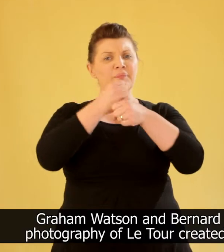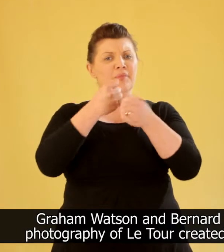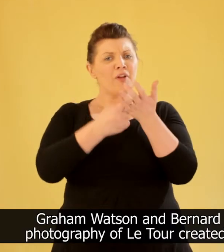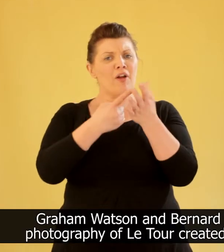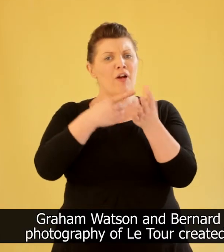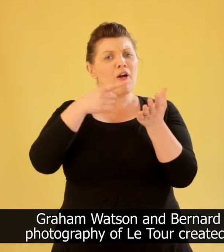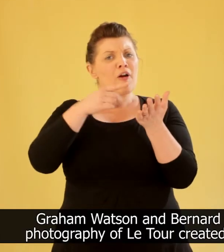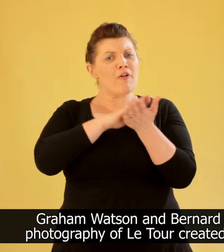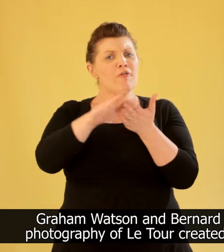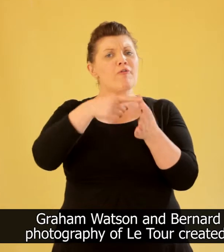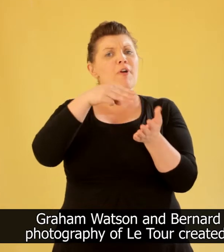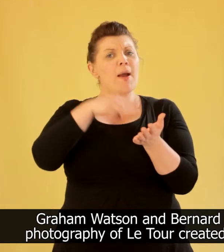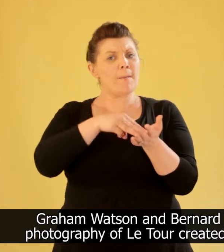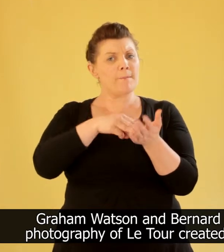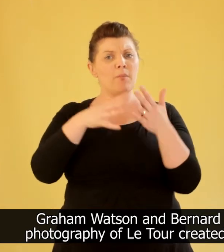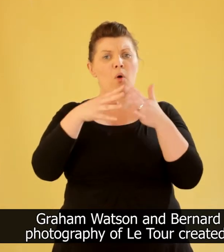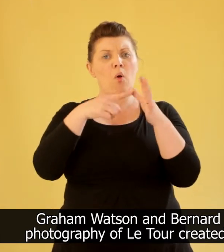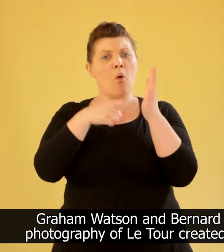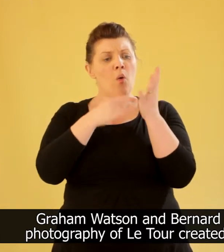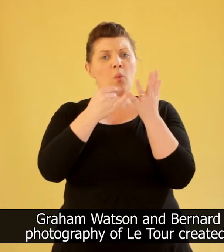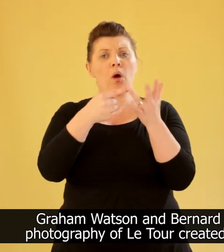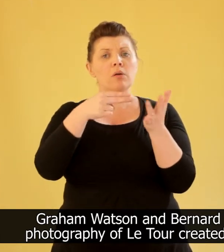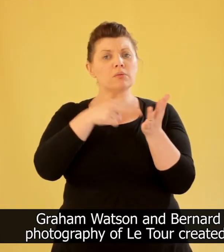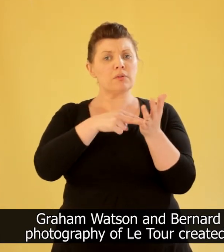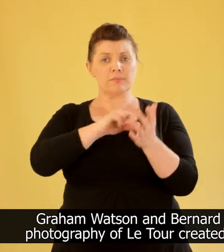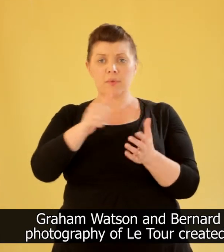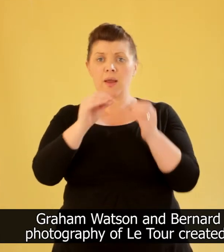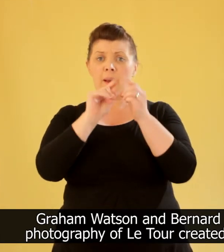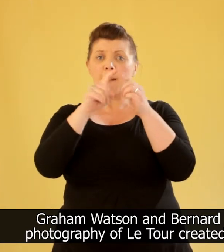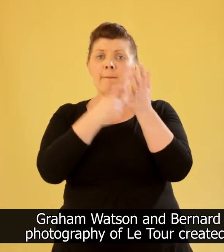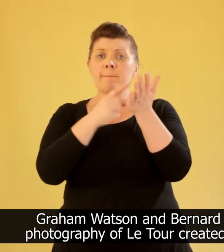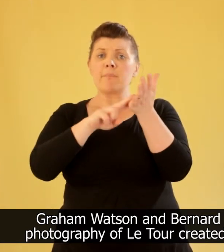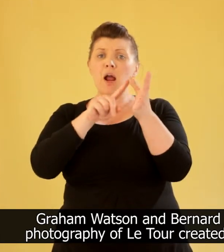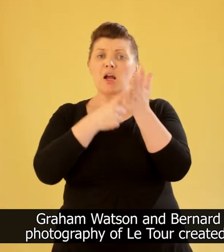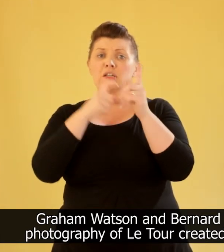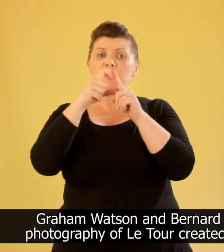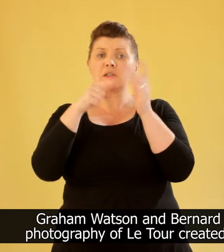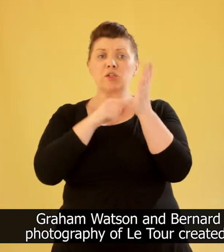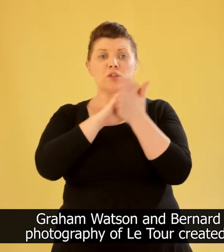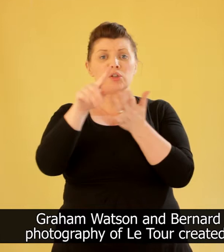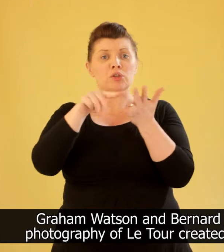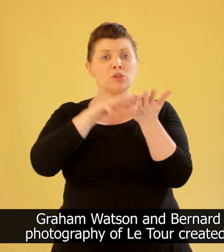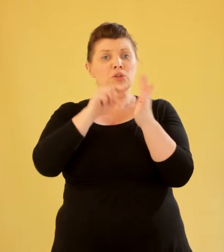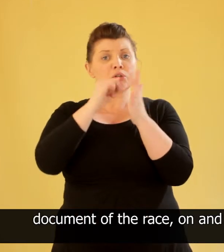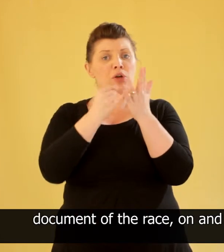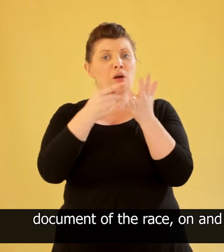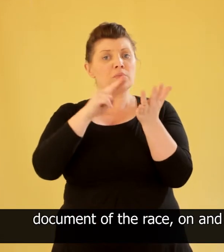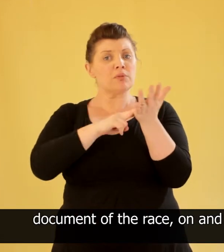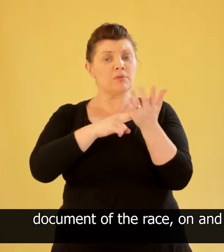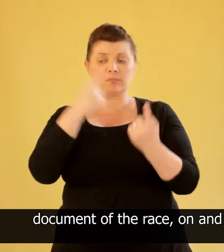Graham Watson and Bernard Thompson's photography of Latour created an unrivaled document of the